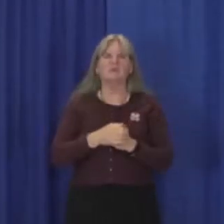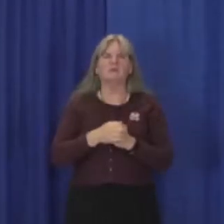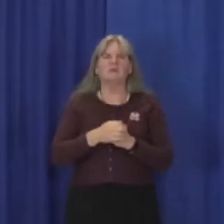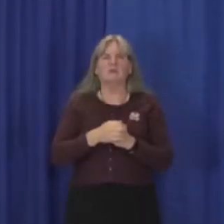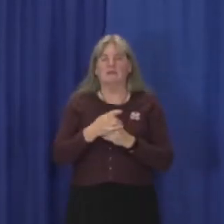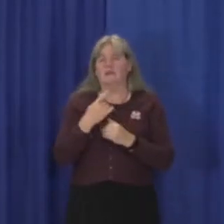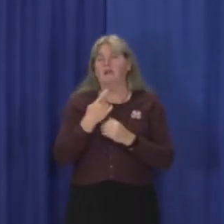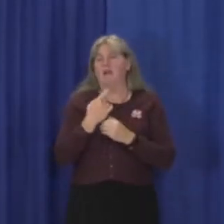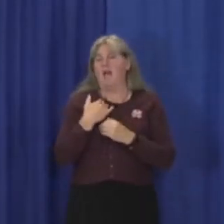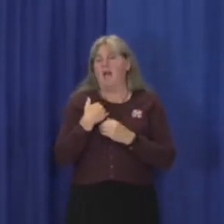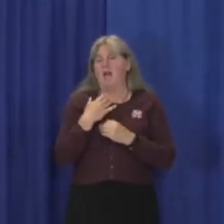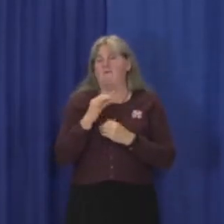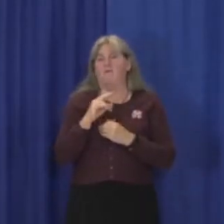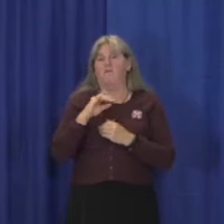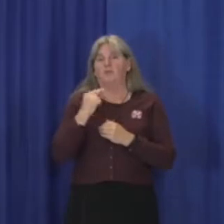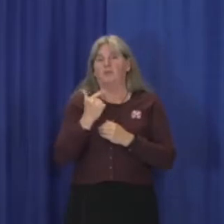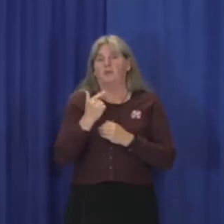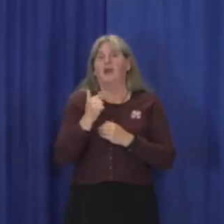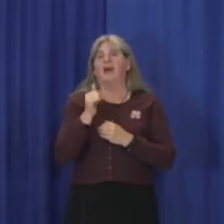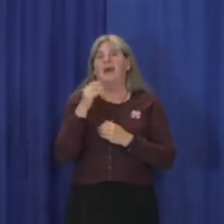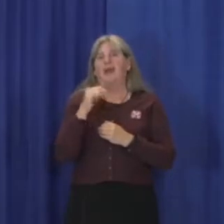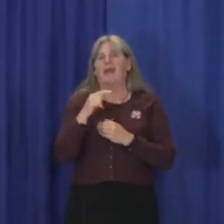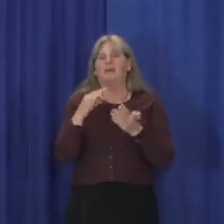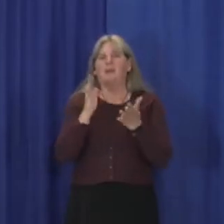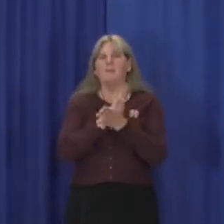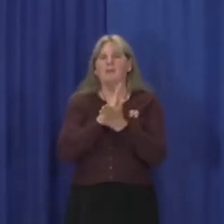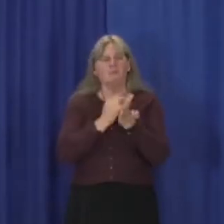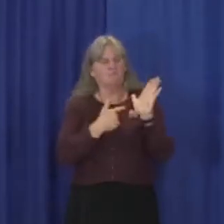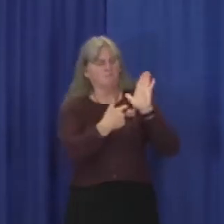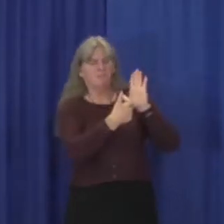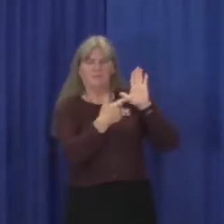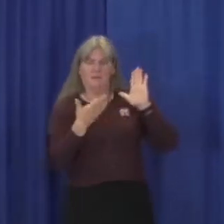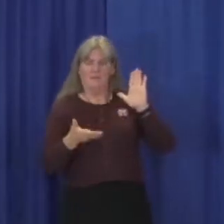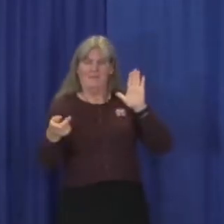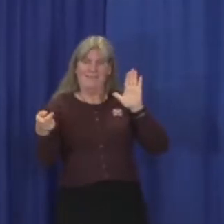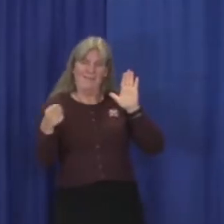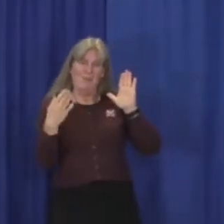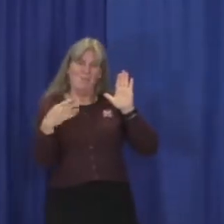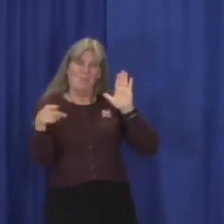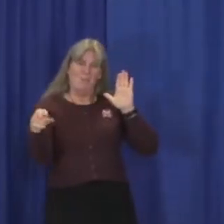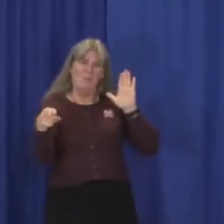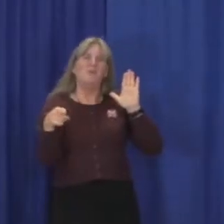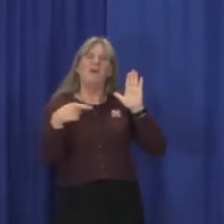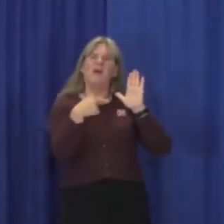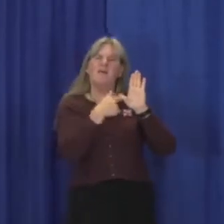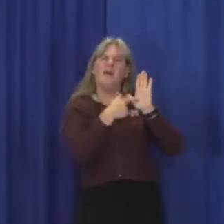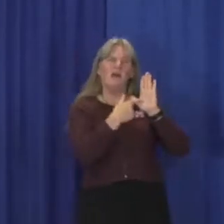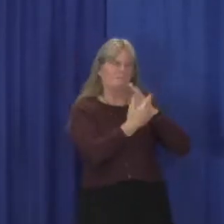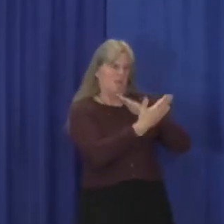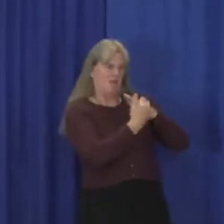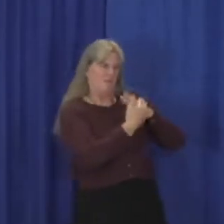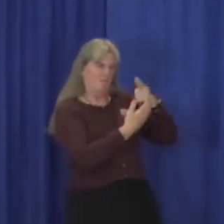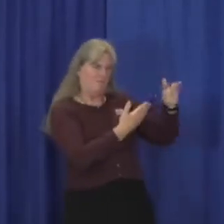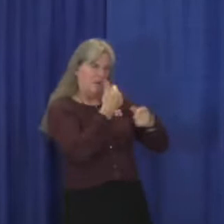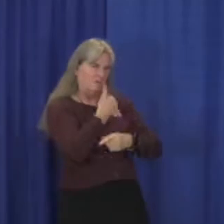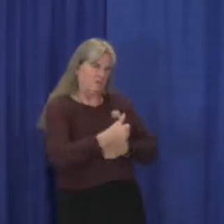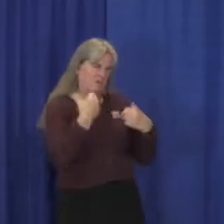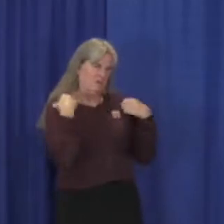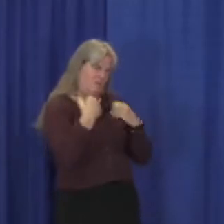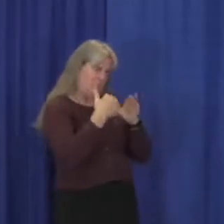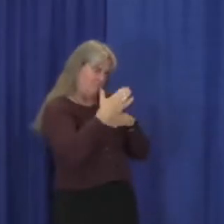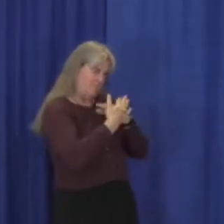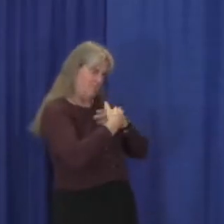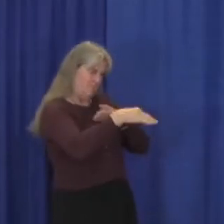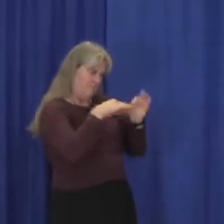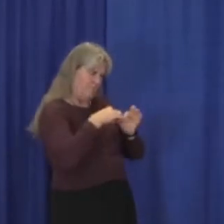continuing response to COVID-19. This document, guided by the advice from the Chief Medical Office of Health, maps